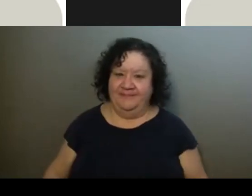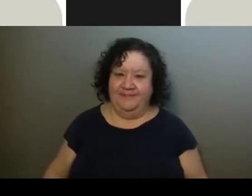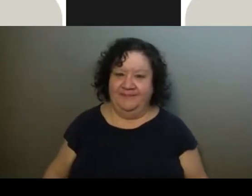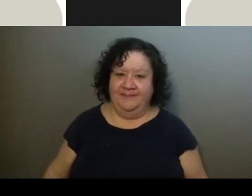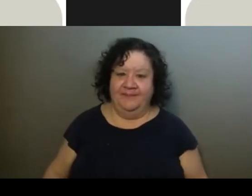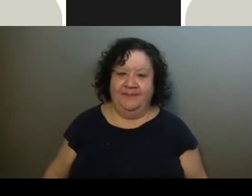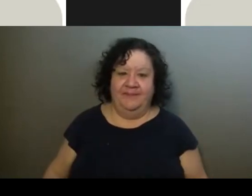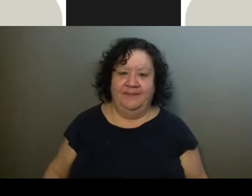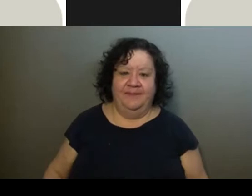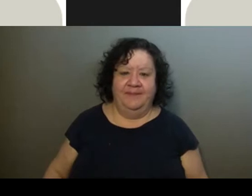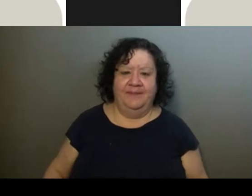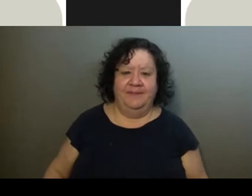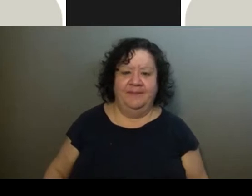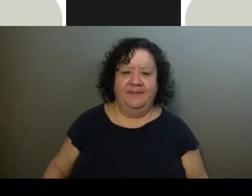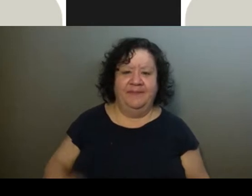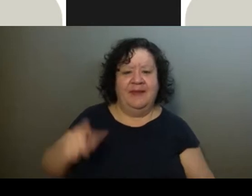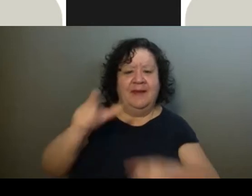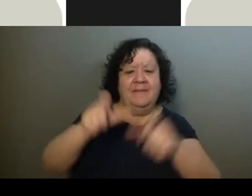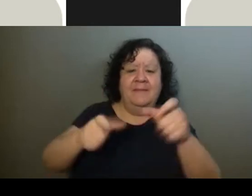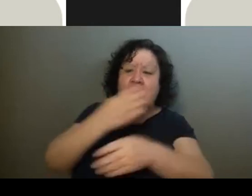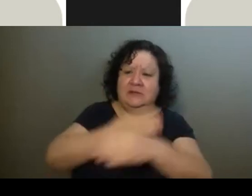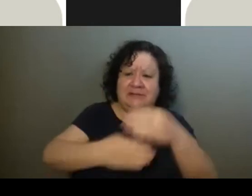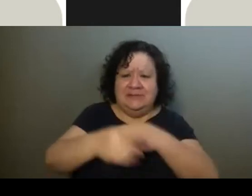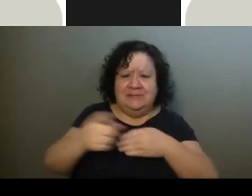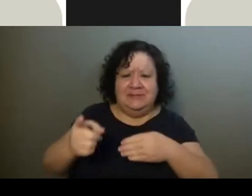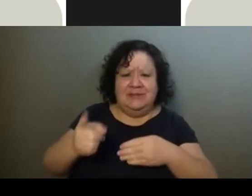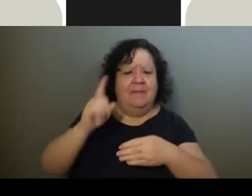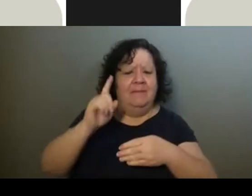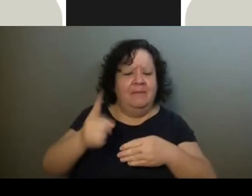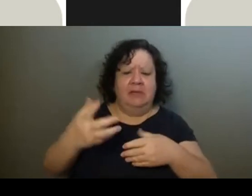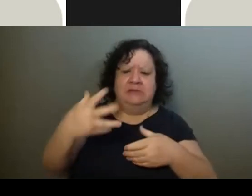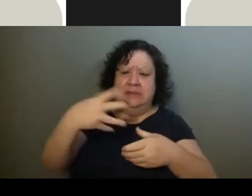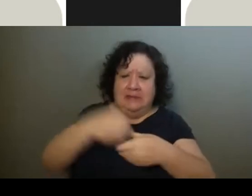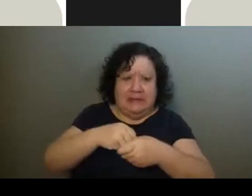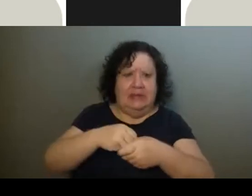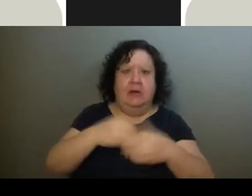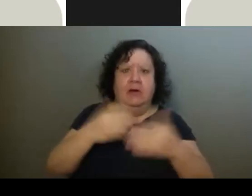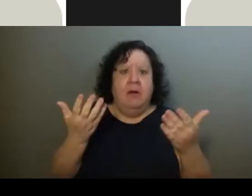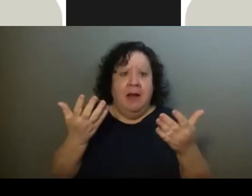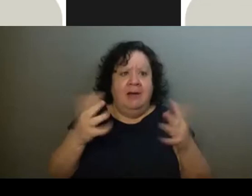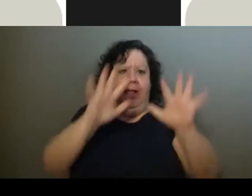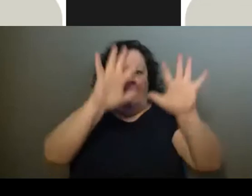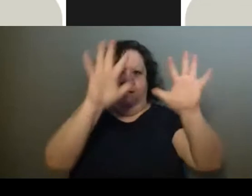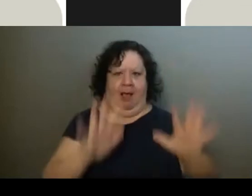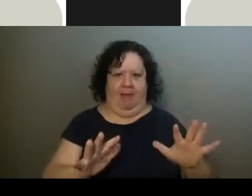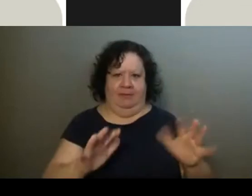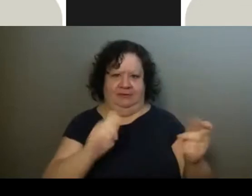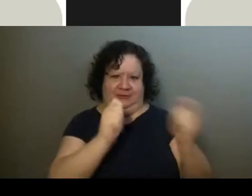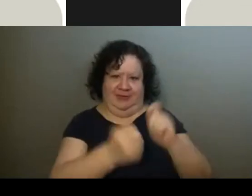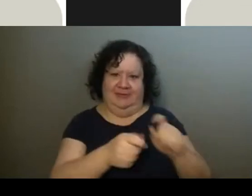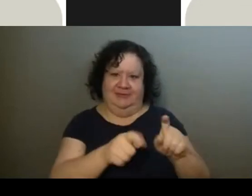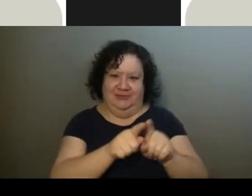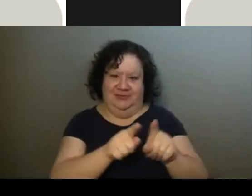developed for the climate change as they should be able to cope the new shapes of